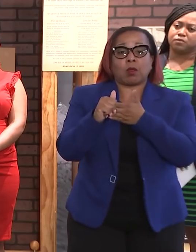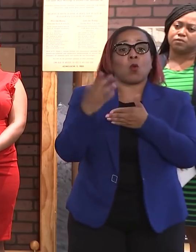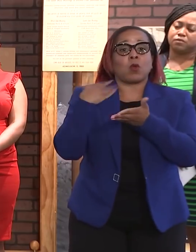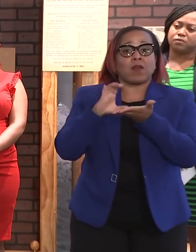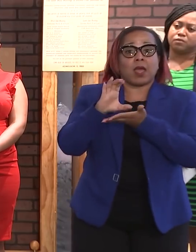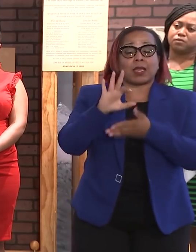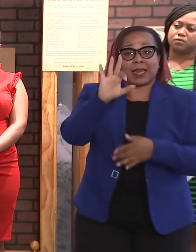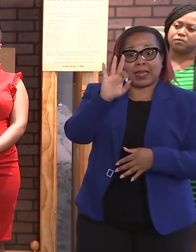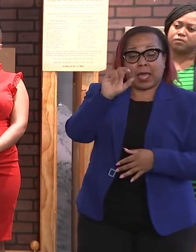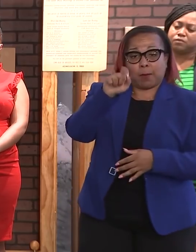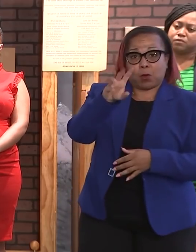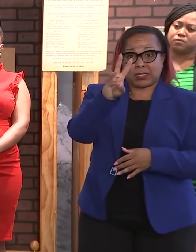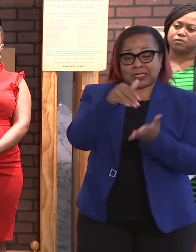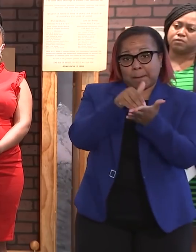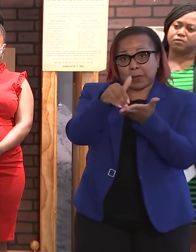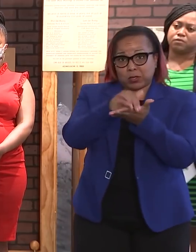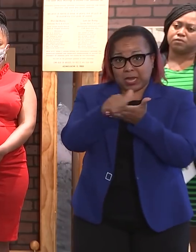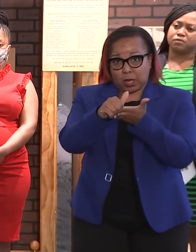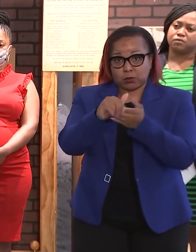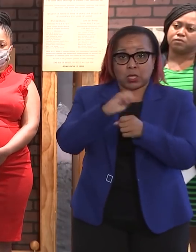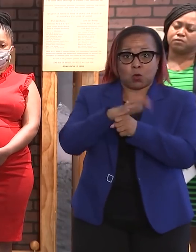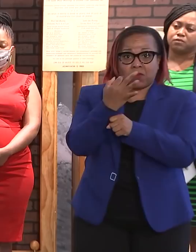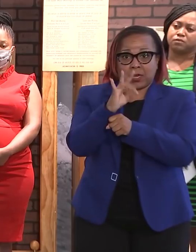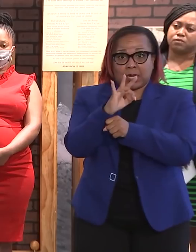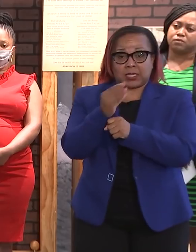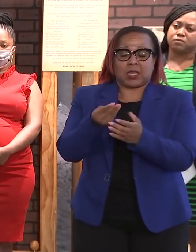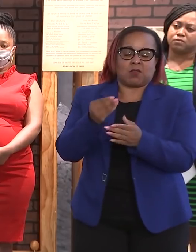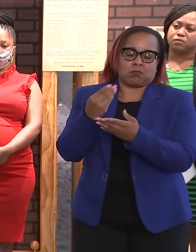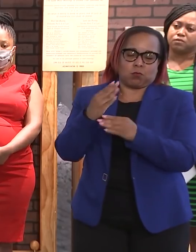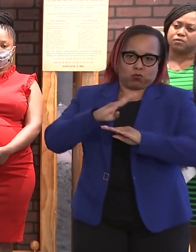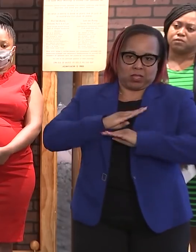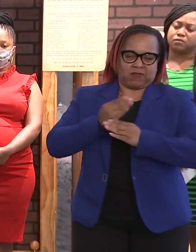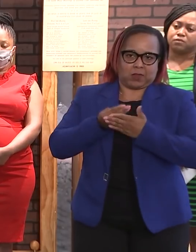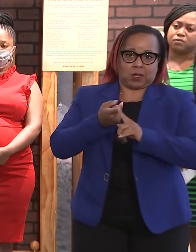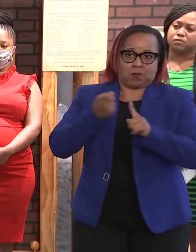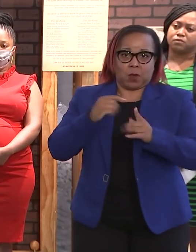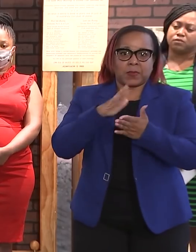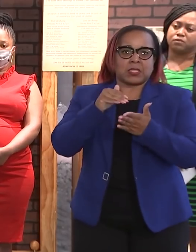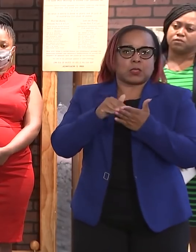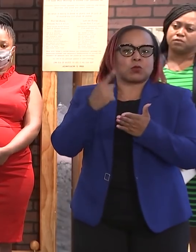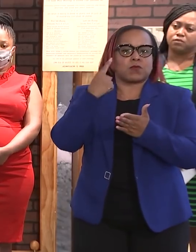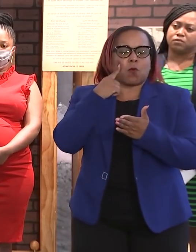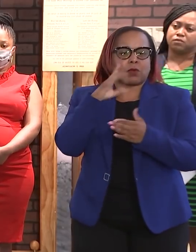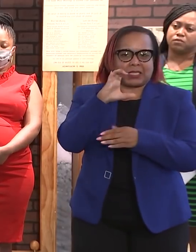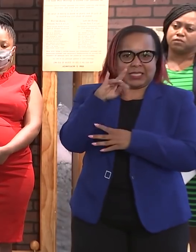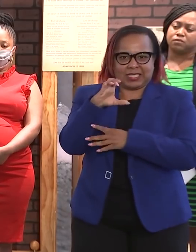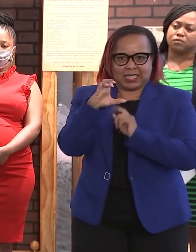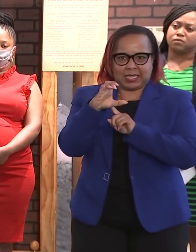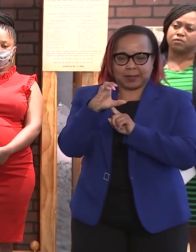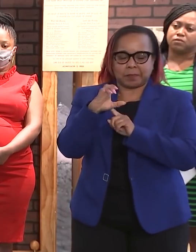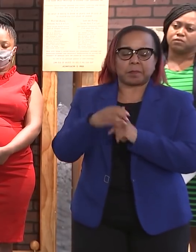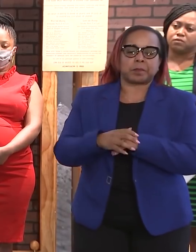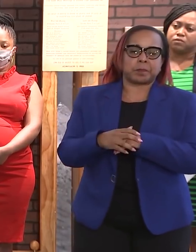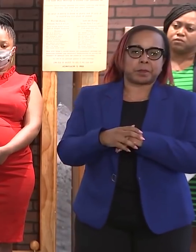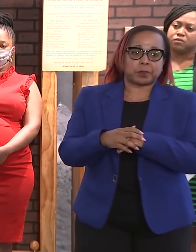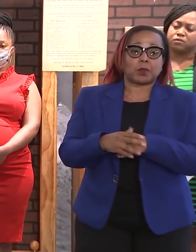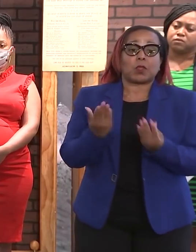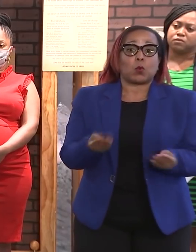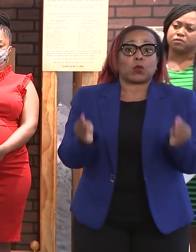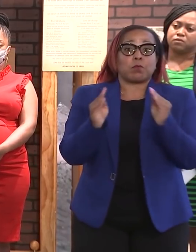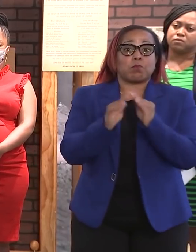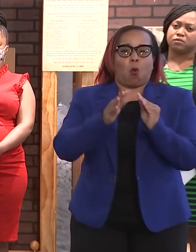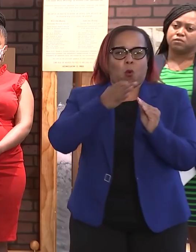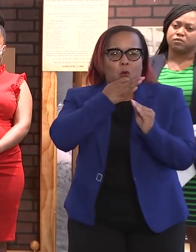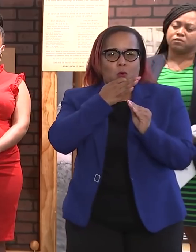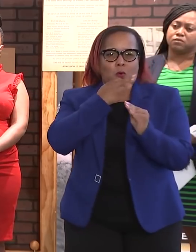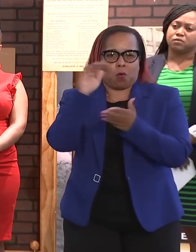allocated $9.6 million in COVID-19 relief funding from the Centers for Disease Control and Prevention, the CDC, with more to